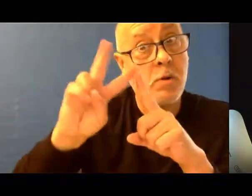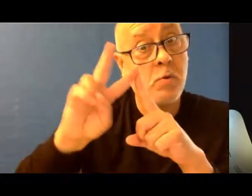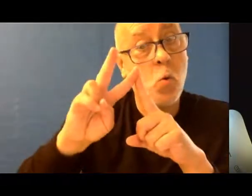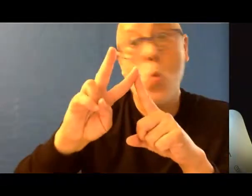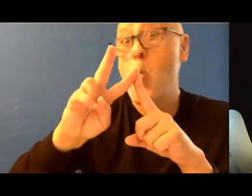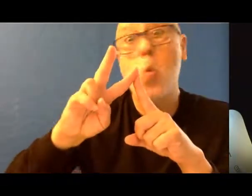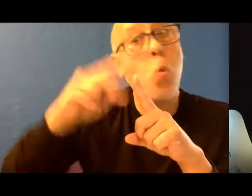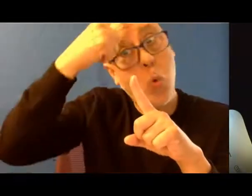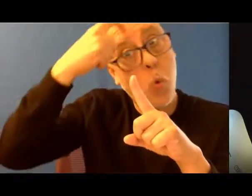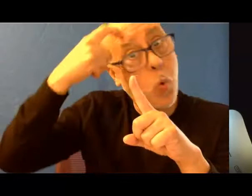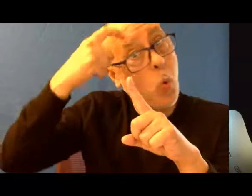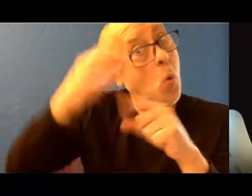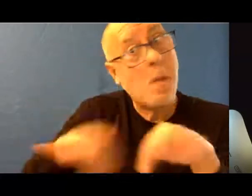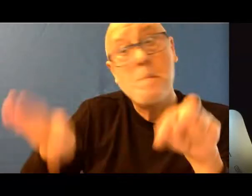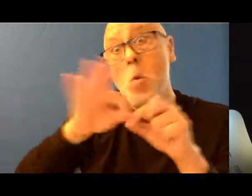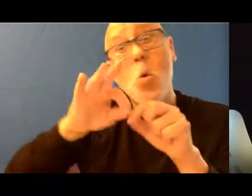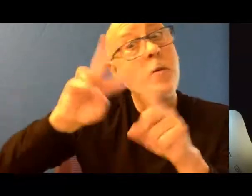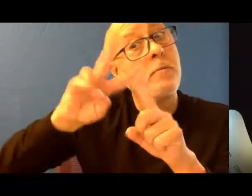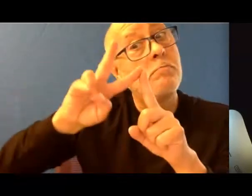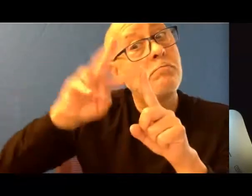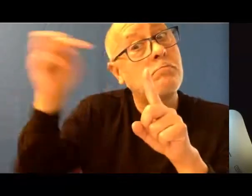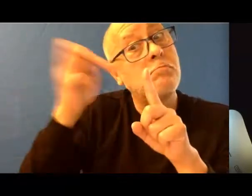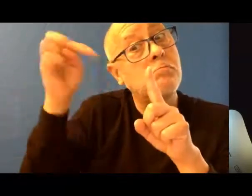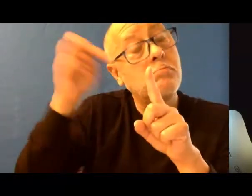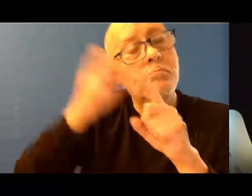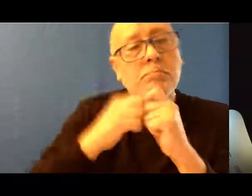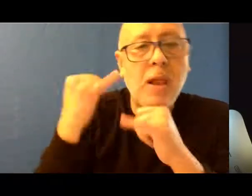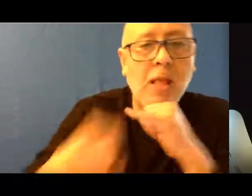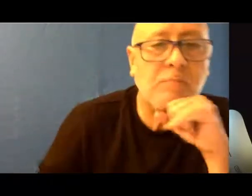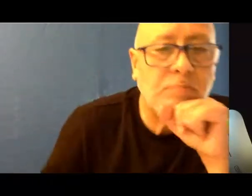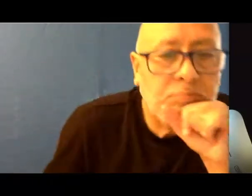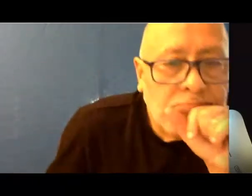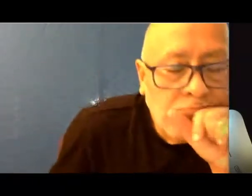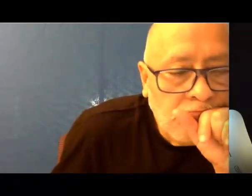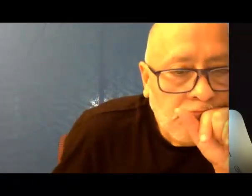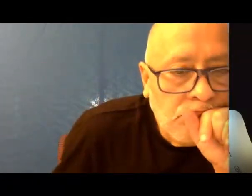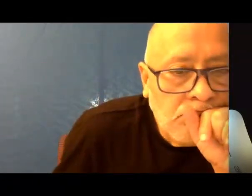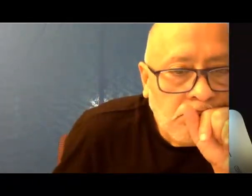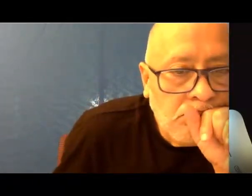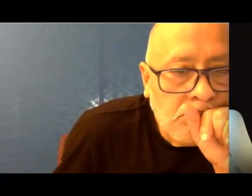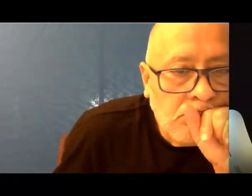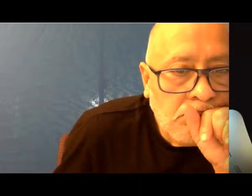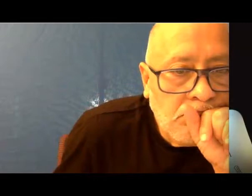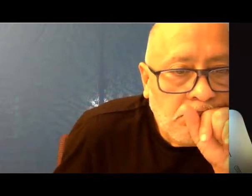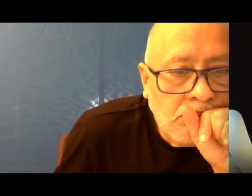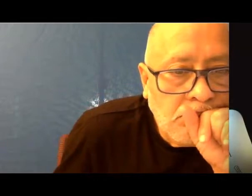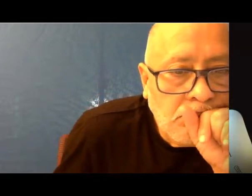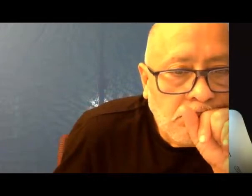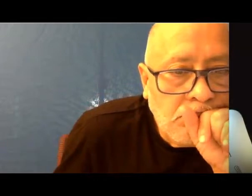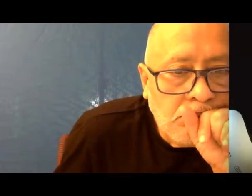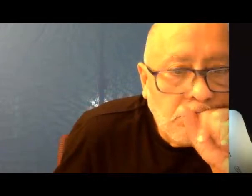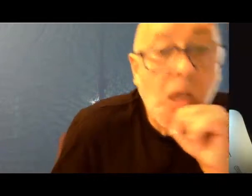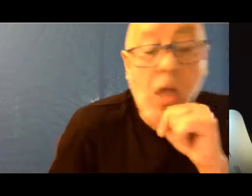Very important piece to that. Last, I actually have 2 constants that I can put